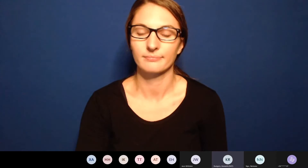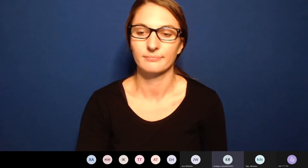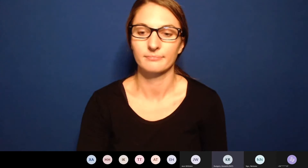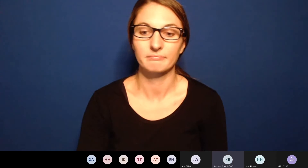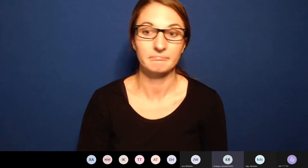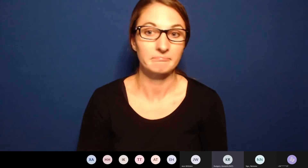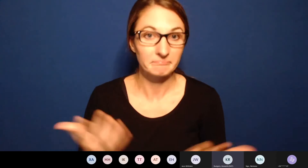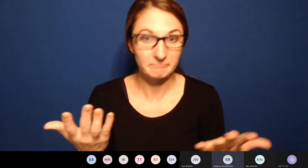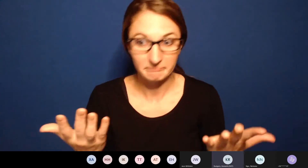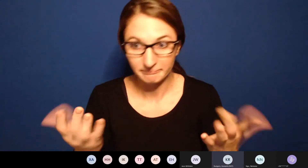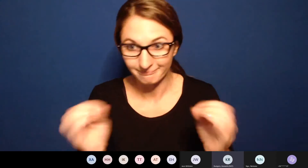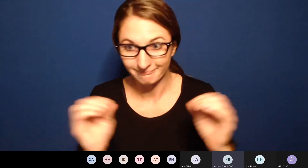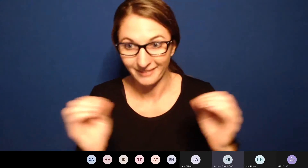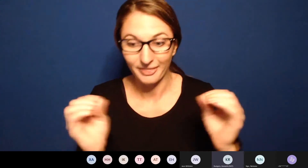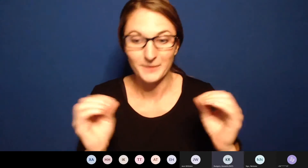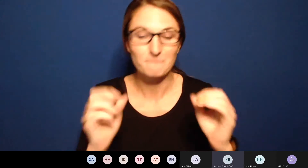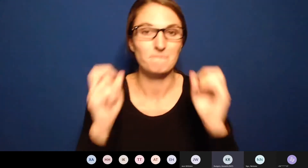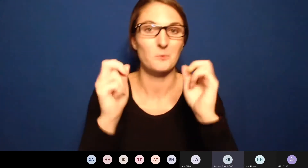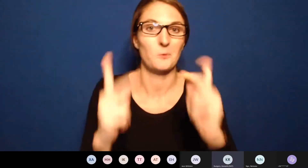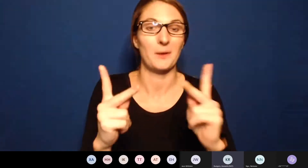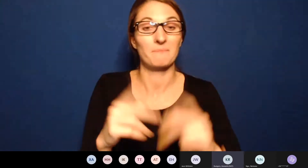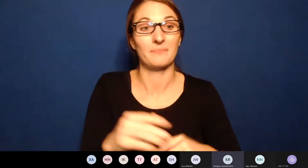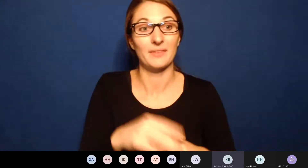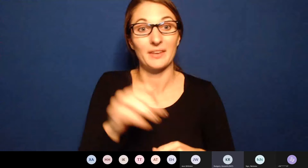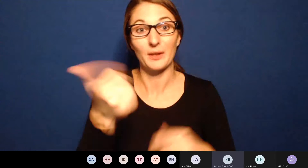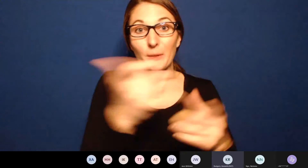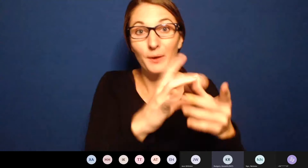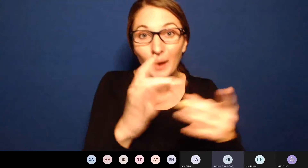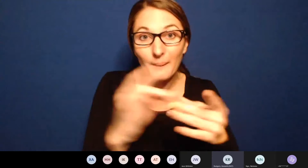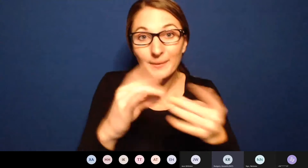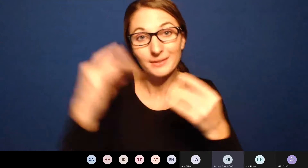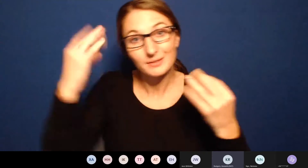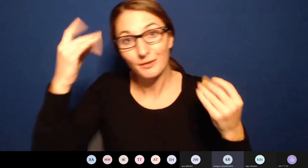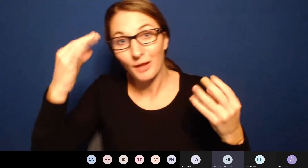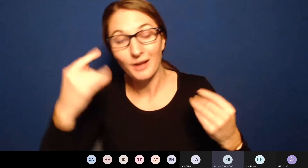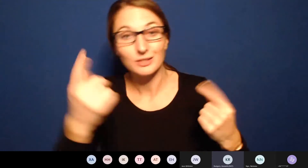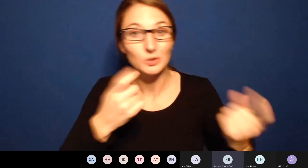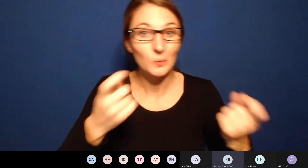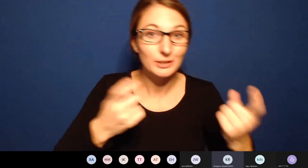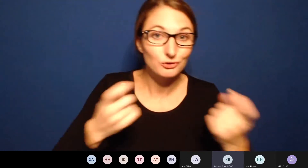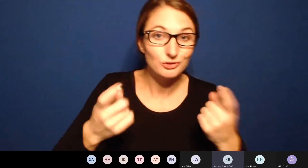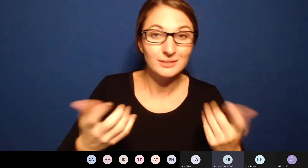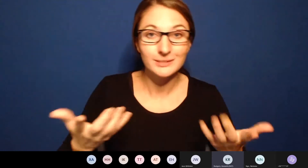Okay, anybody else? Thoughts, comments, questions?